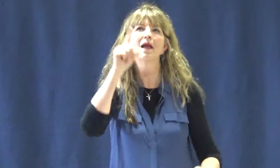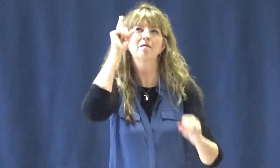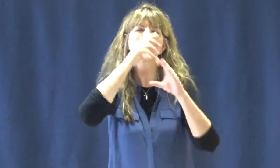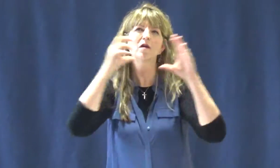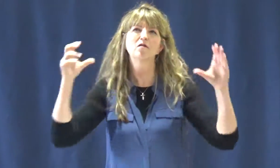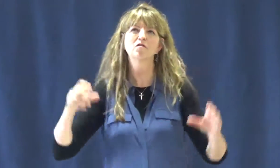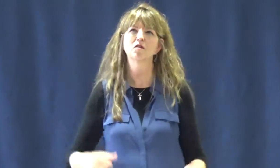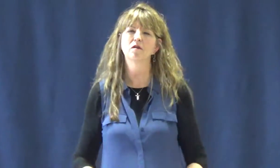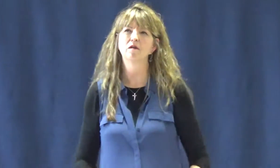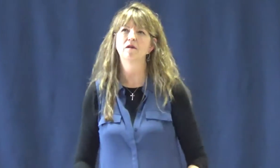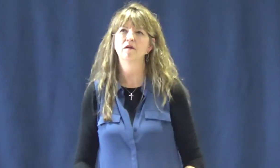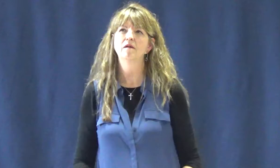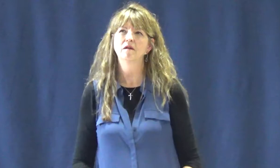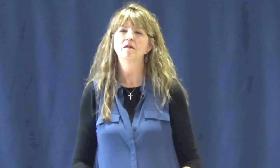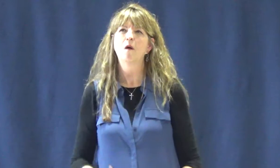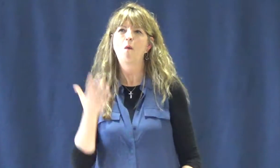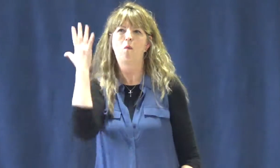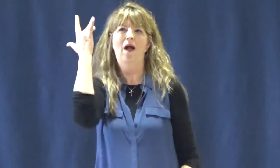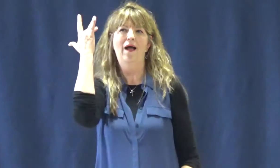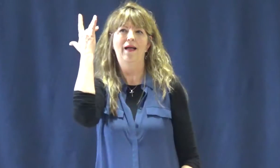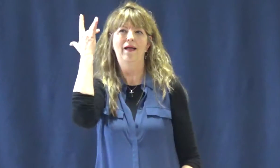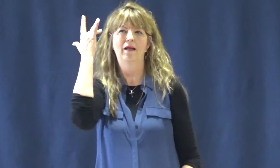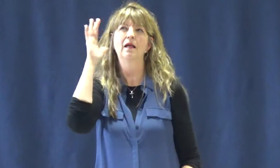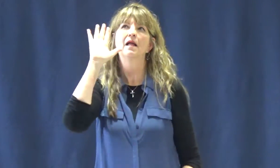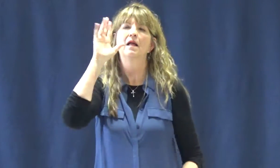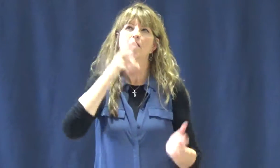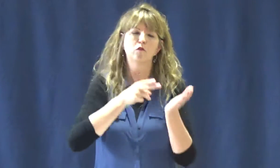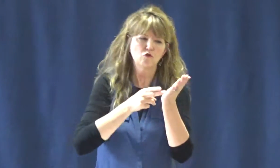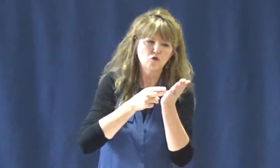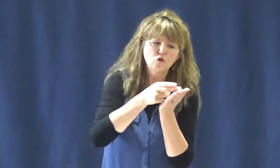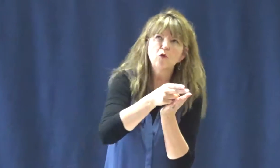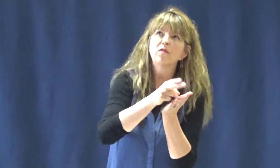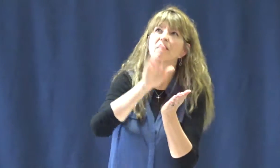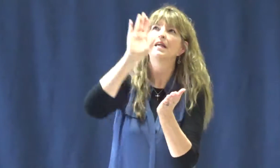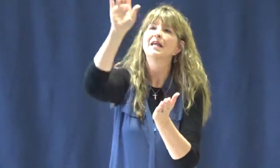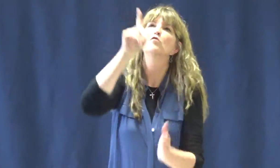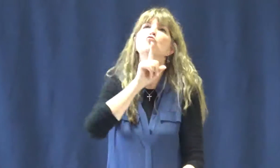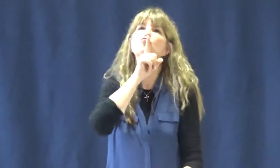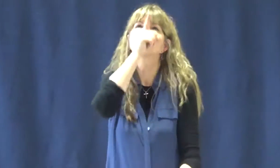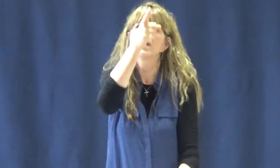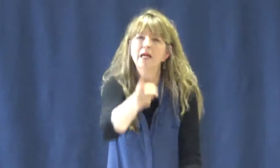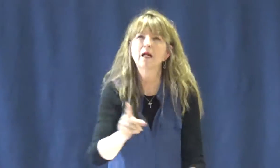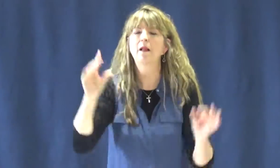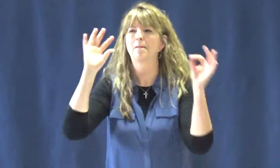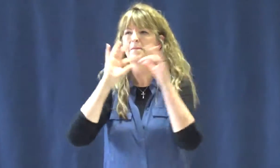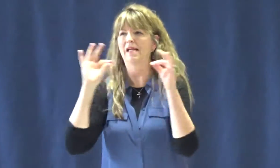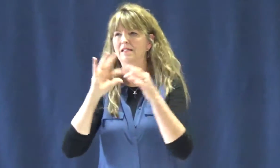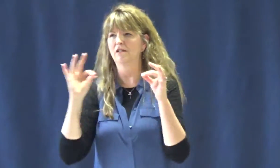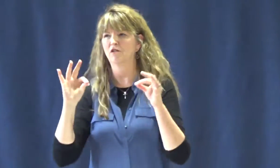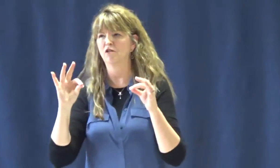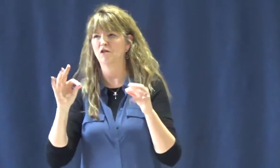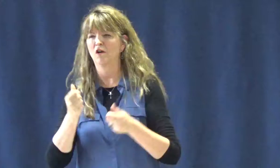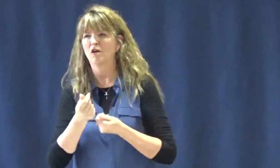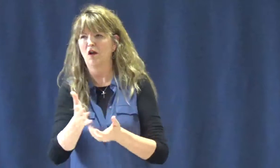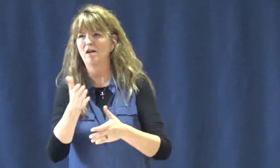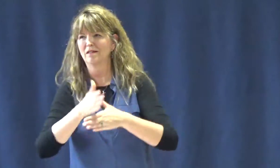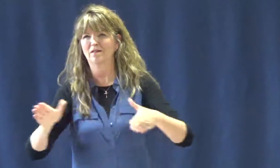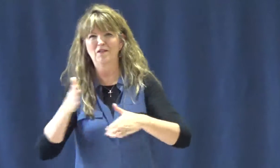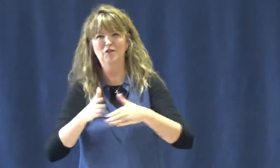I think you can imagine why the truth, his true message